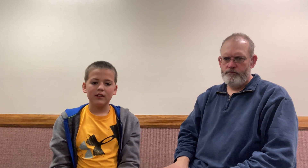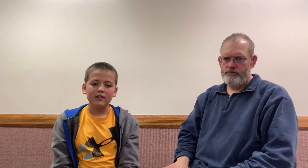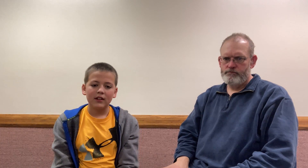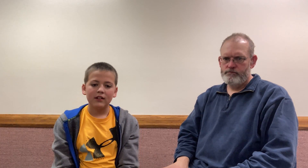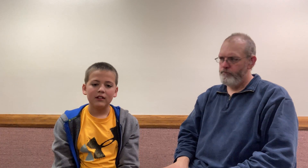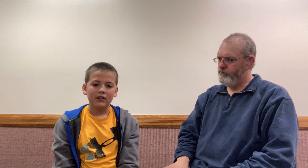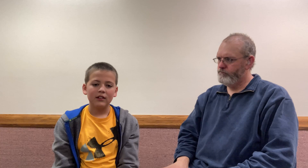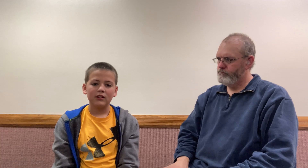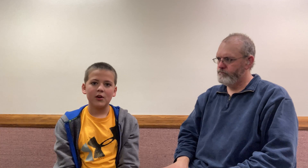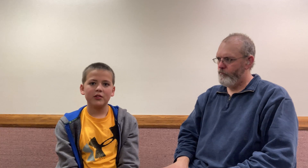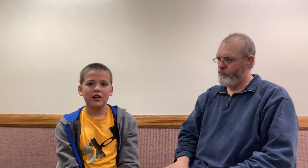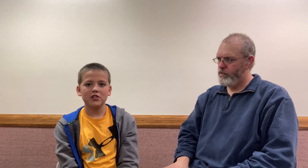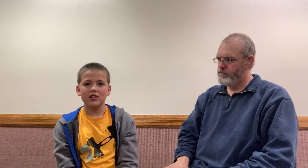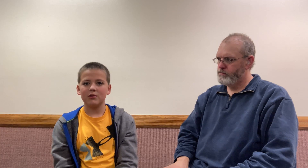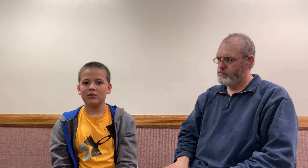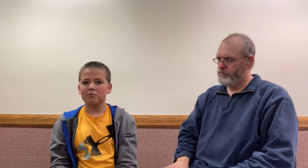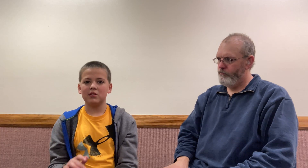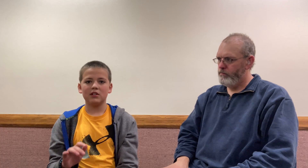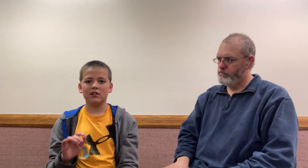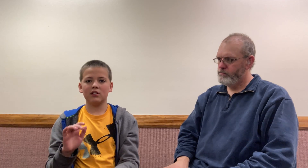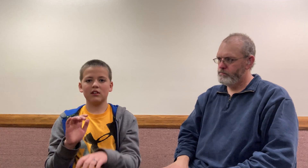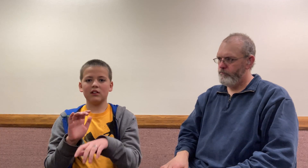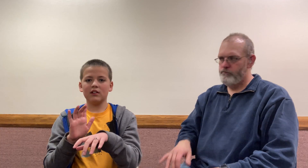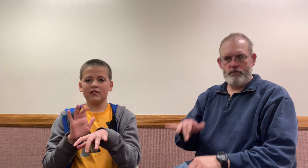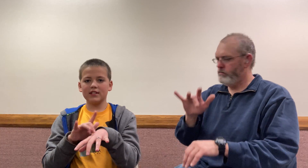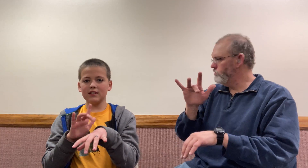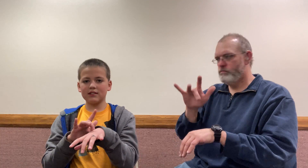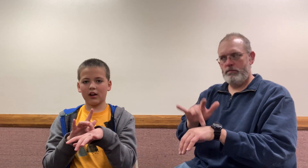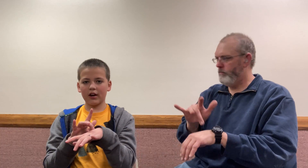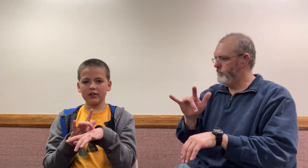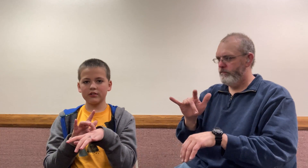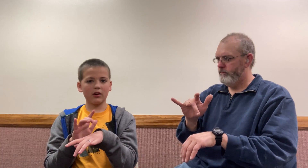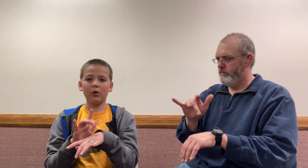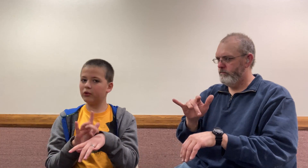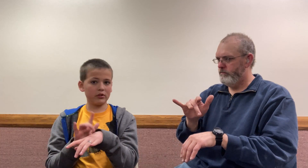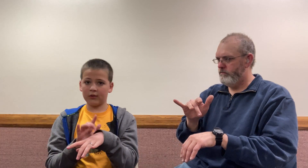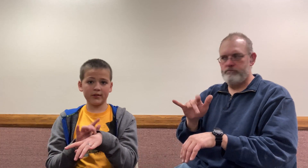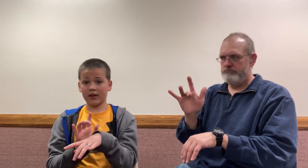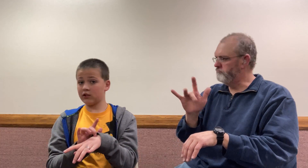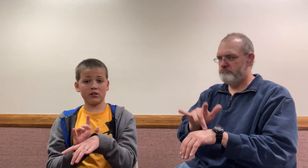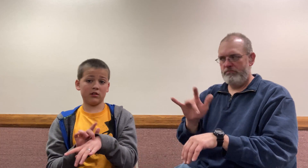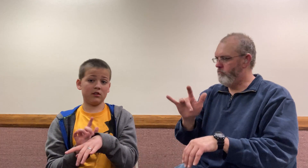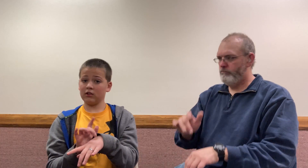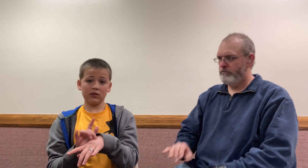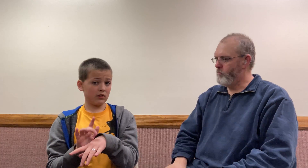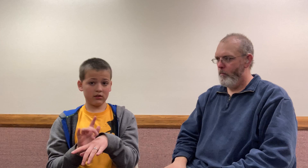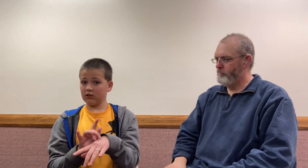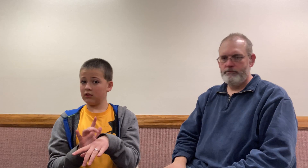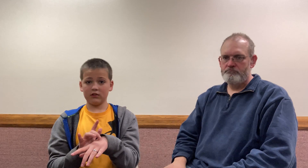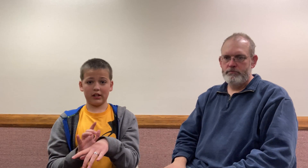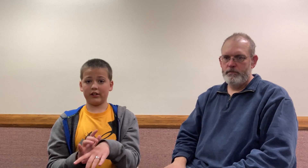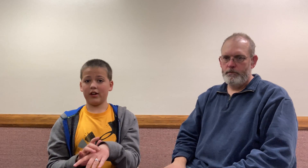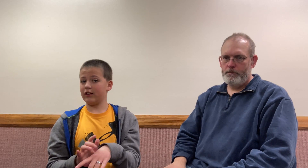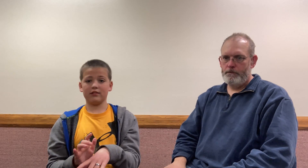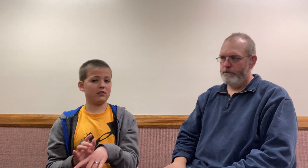And then don't touch. It would be. This is touch, so don't touch. Shake your head is